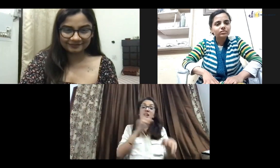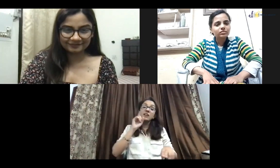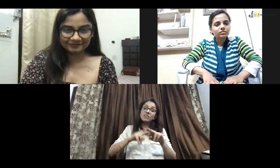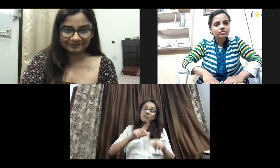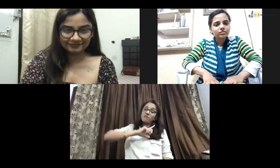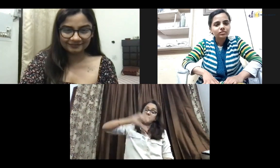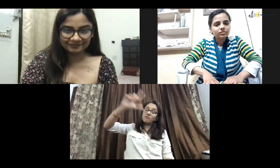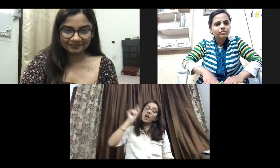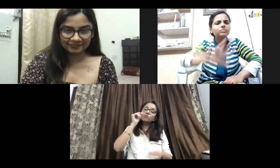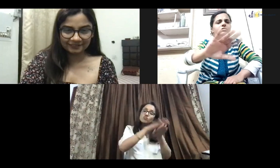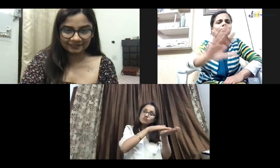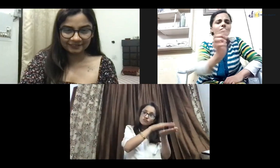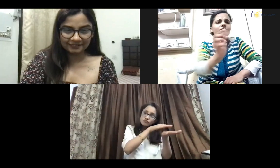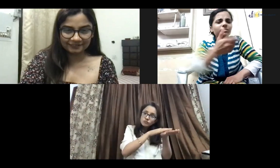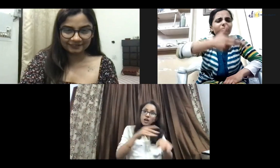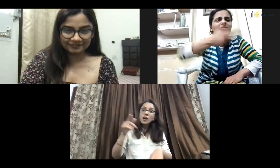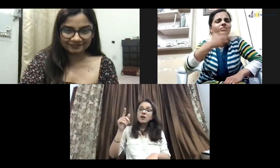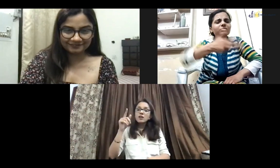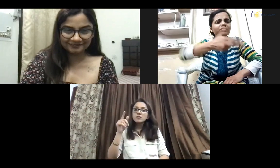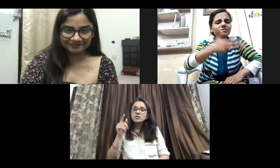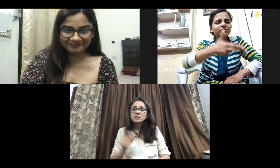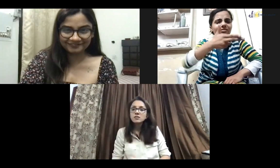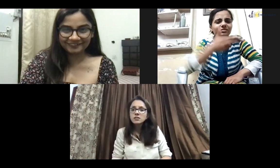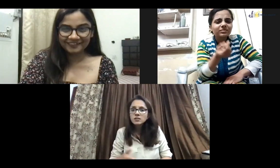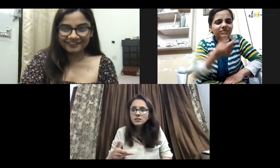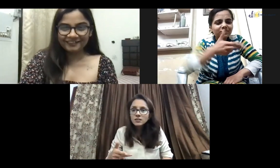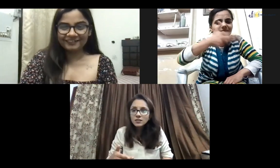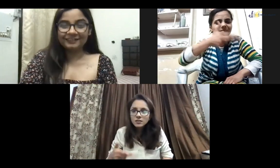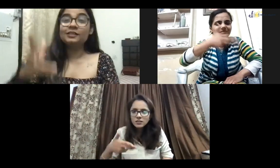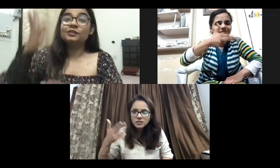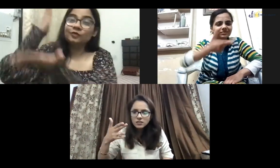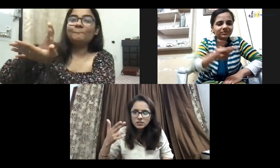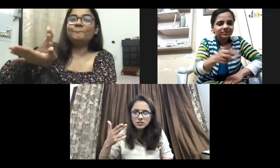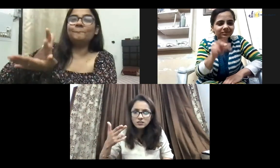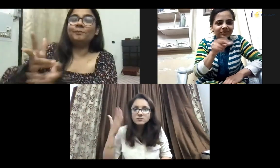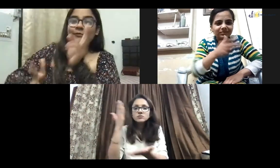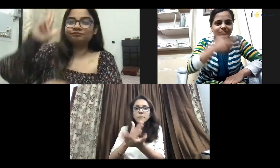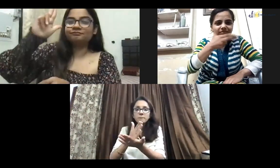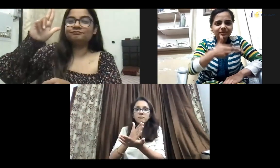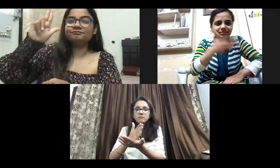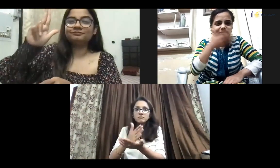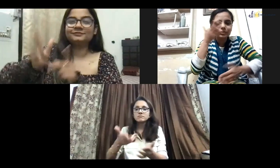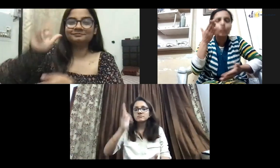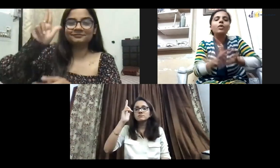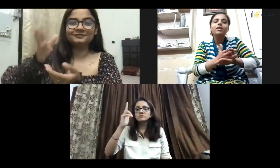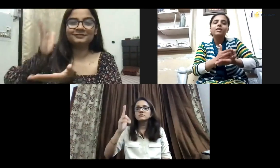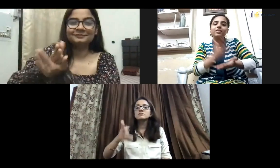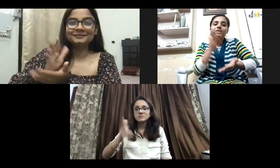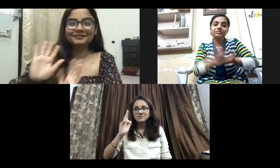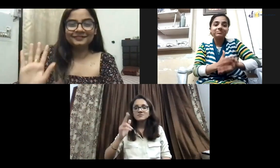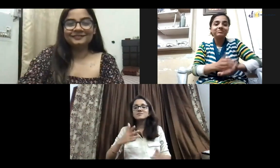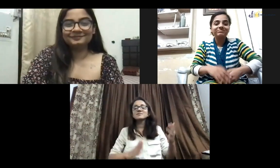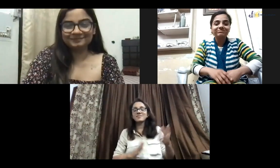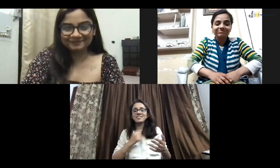they should always ask a girl to be, what this is sign means? Stop. That means